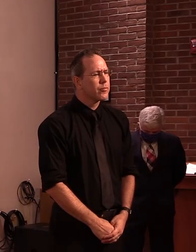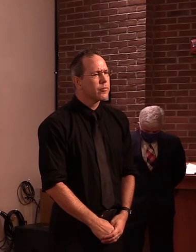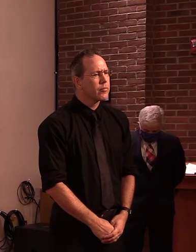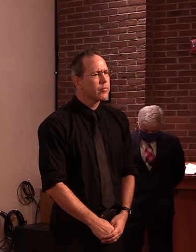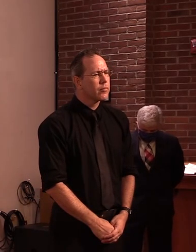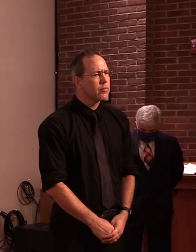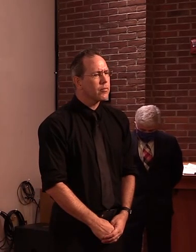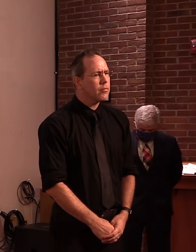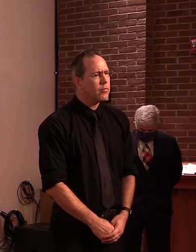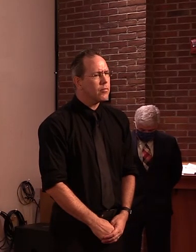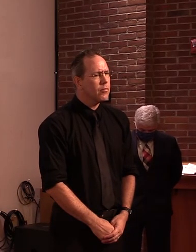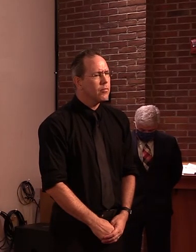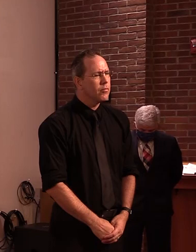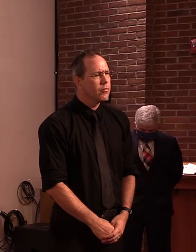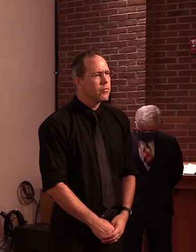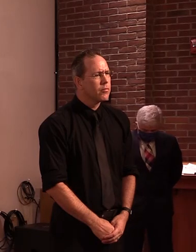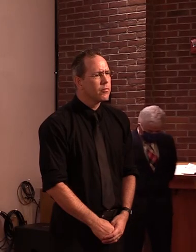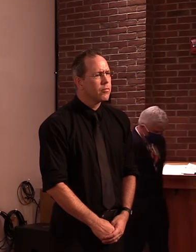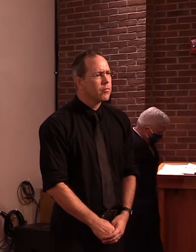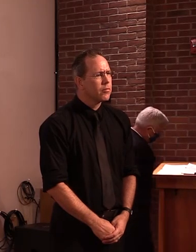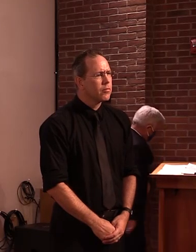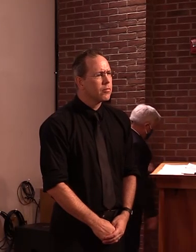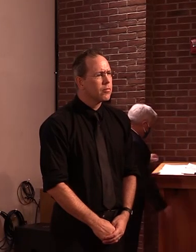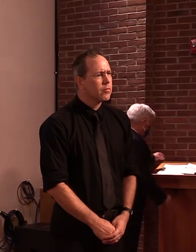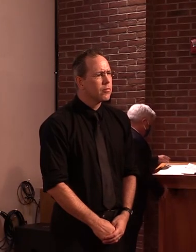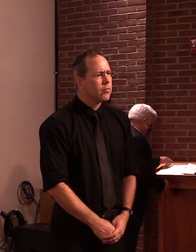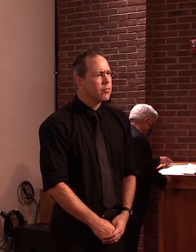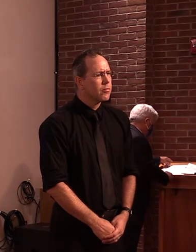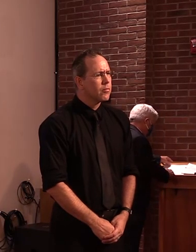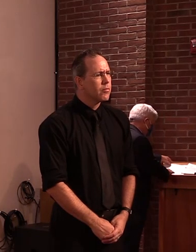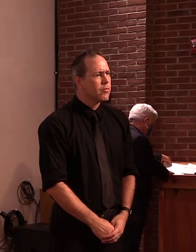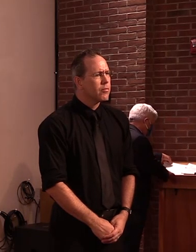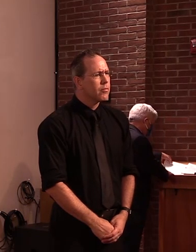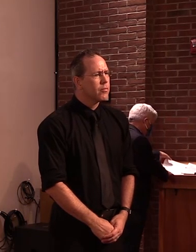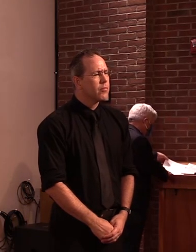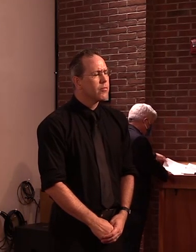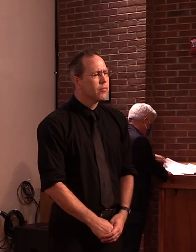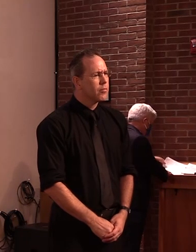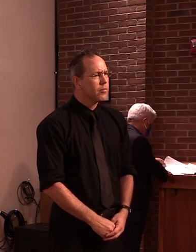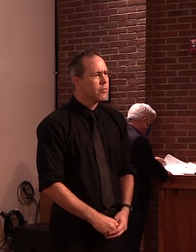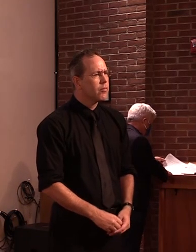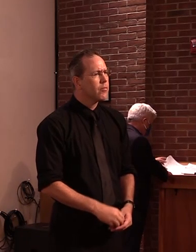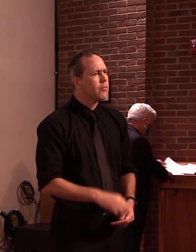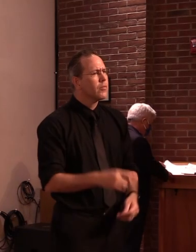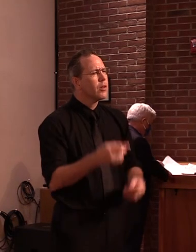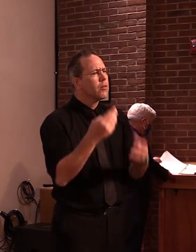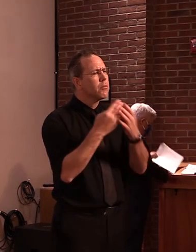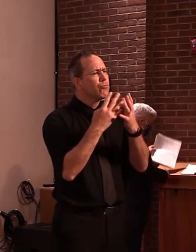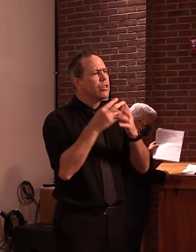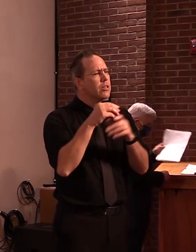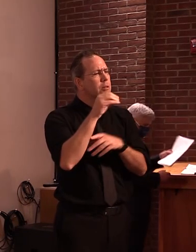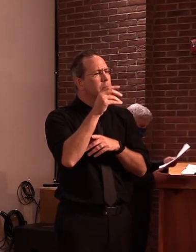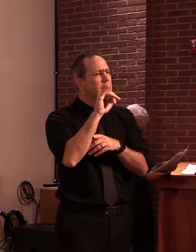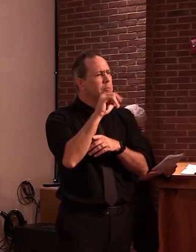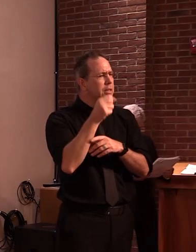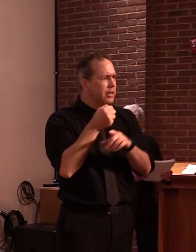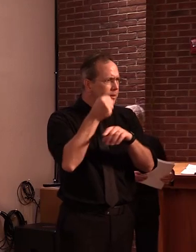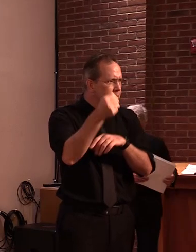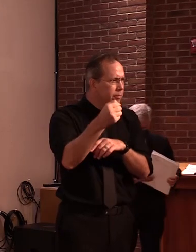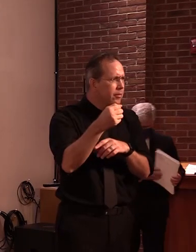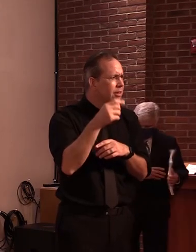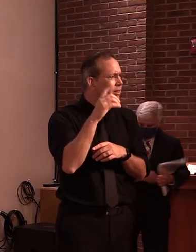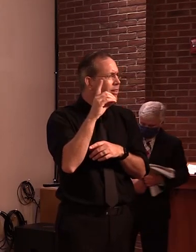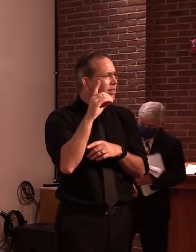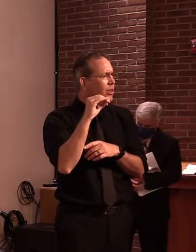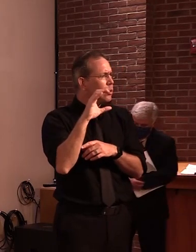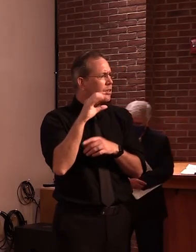Okay, thank you very much. Yeah. Eric, the Times-Argus. Yes, for these Mississippi inmates, it seemed like the Department of Corrections was taking a proactive approach in testing all of its